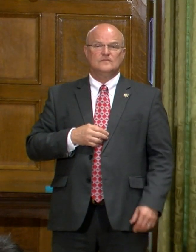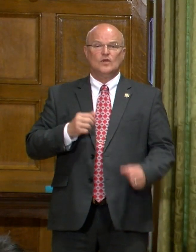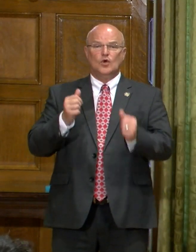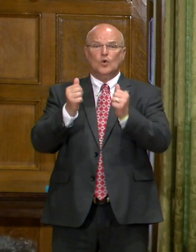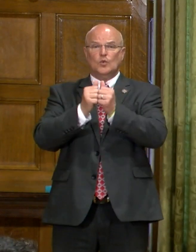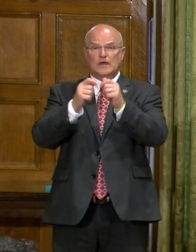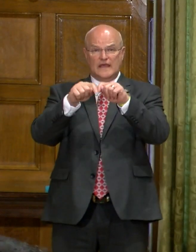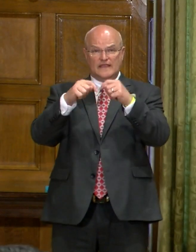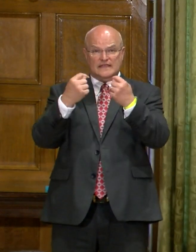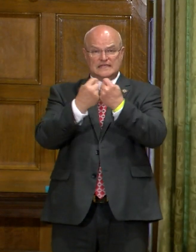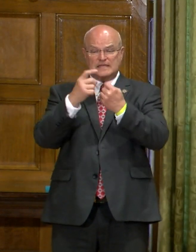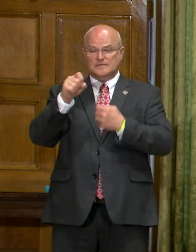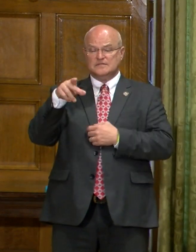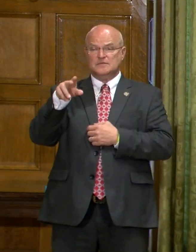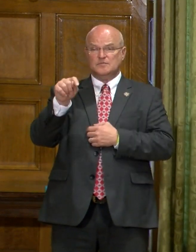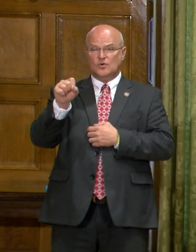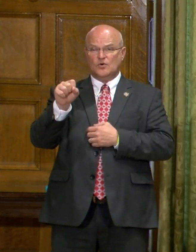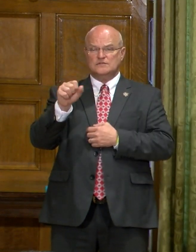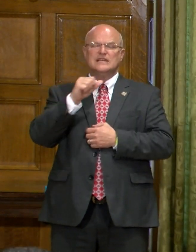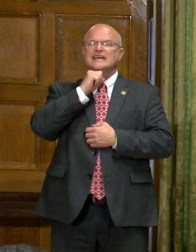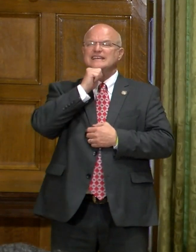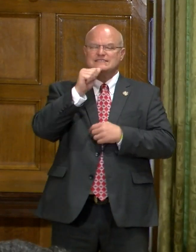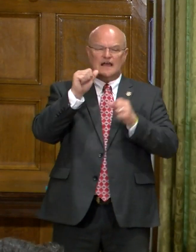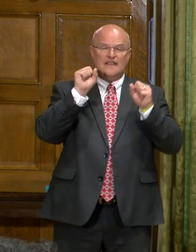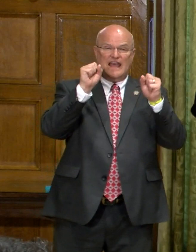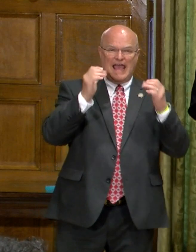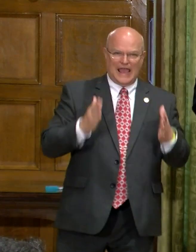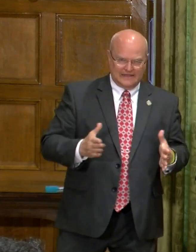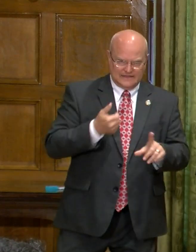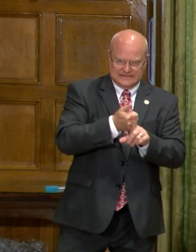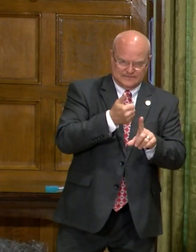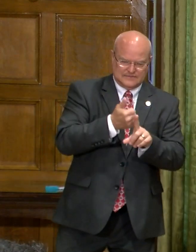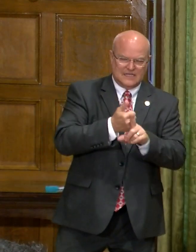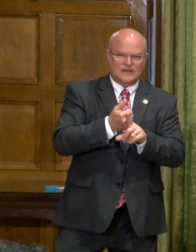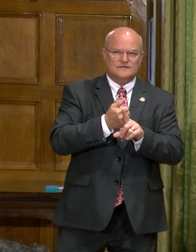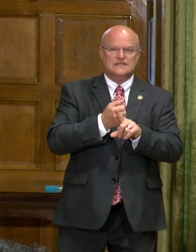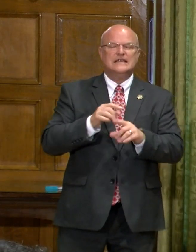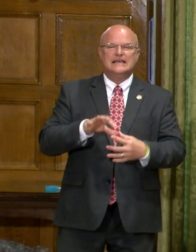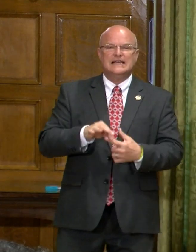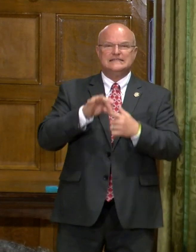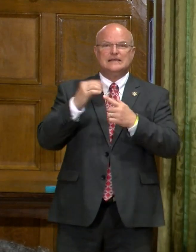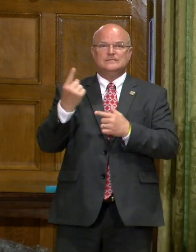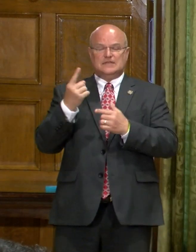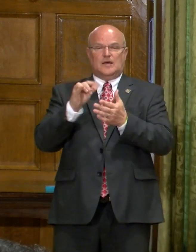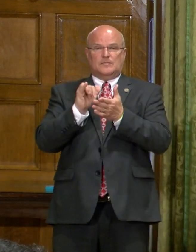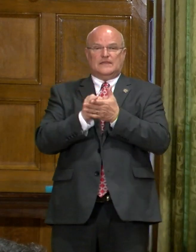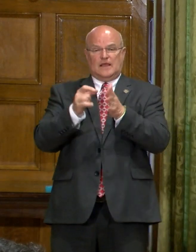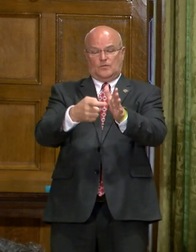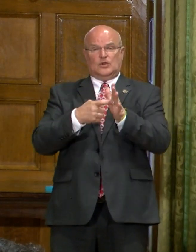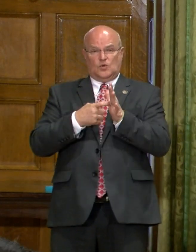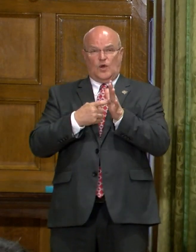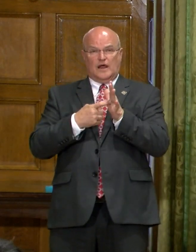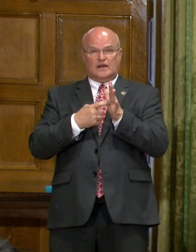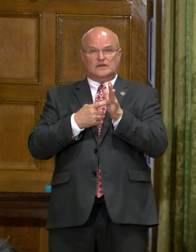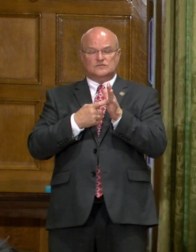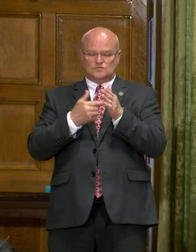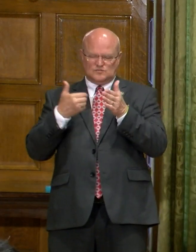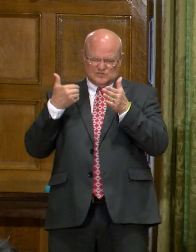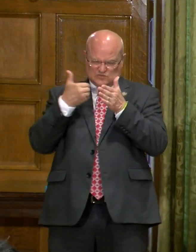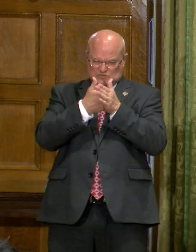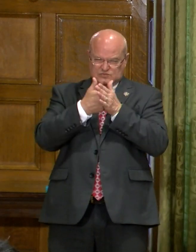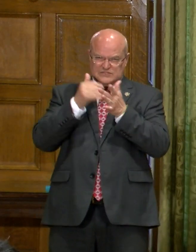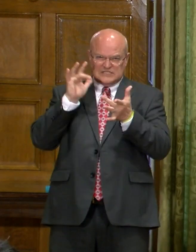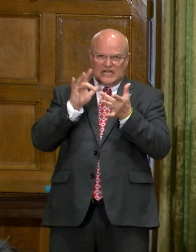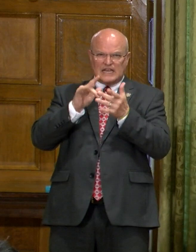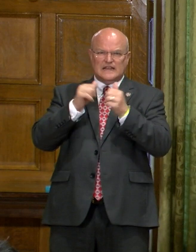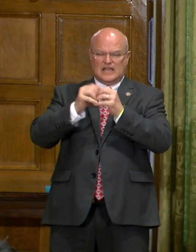With the team sports, it's not so much the athletes for many of these sports, except if it's something that requires very close